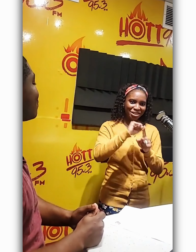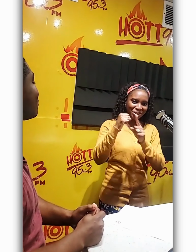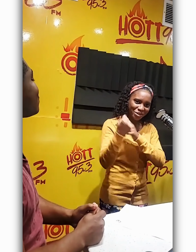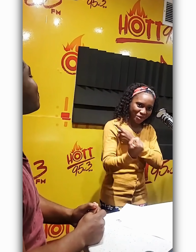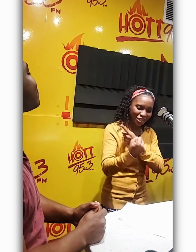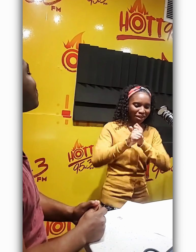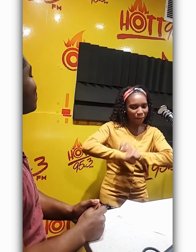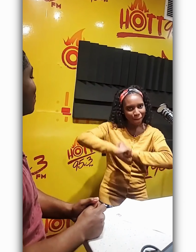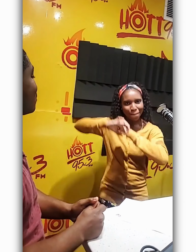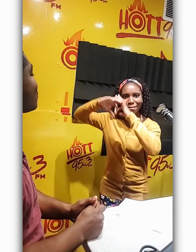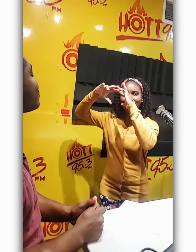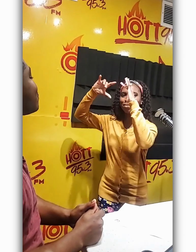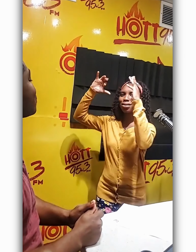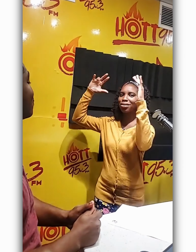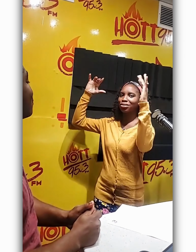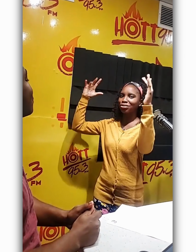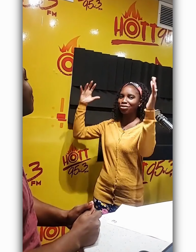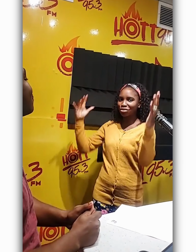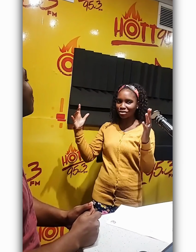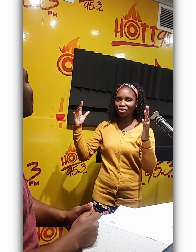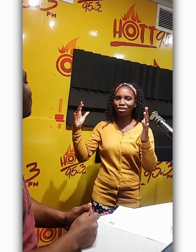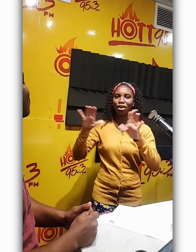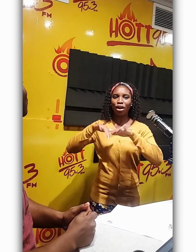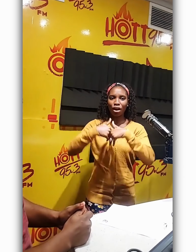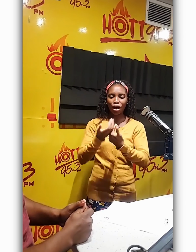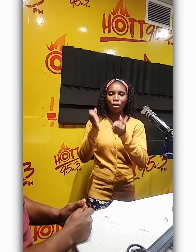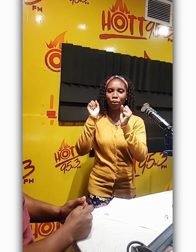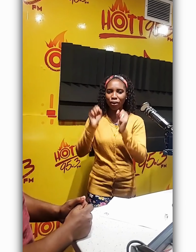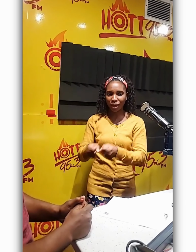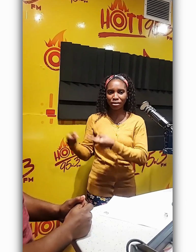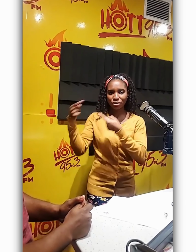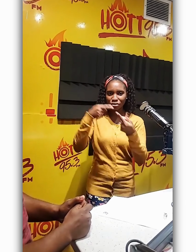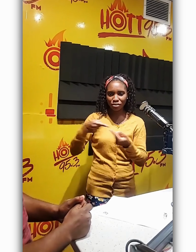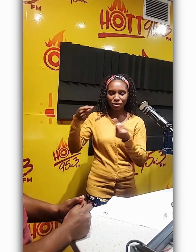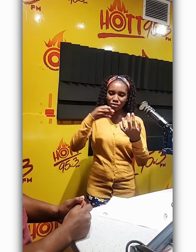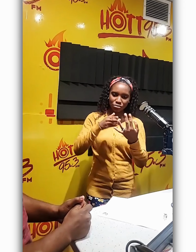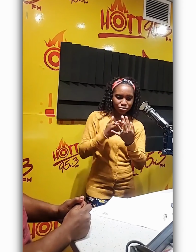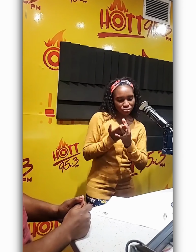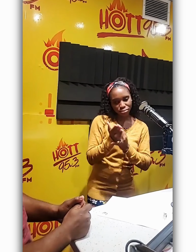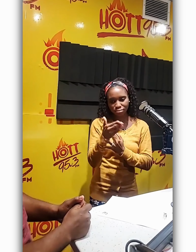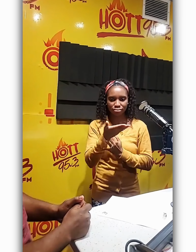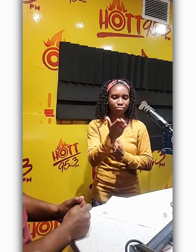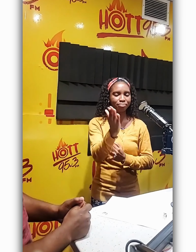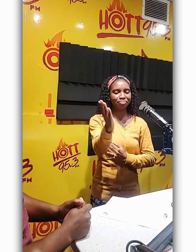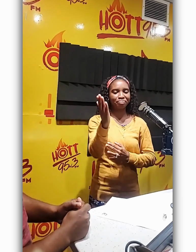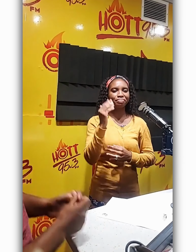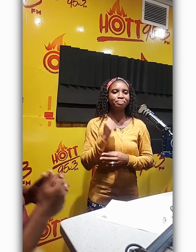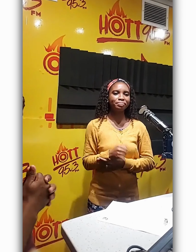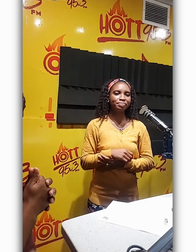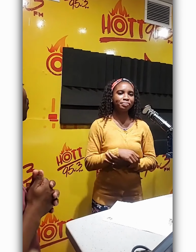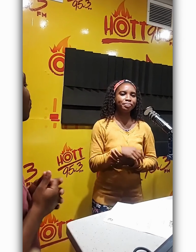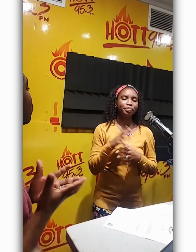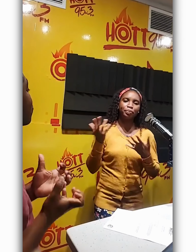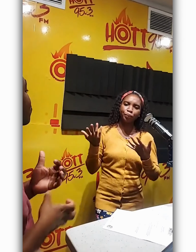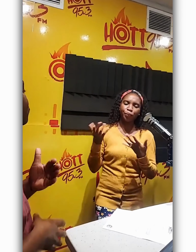understand how they can navigate those struggles quite easily. Besides learning sign